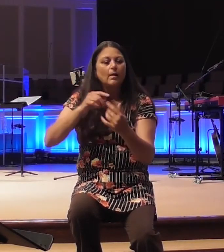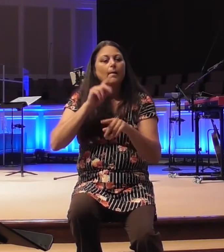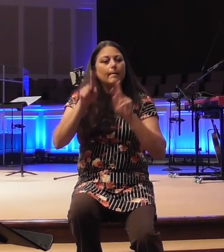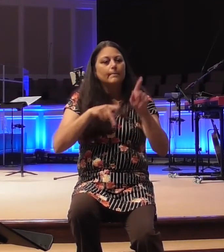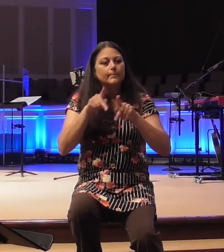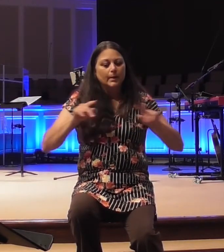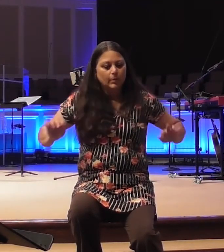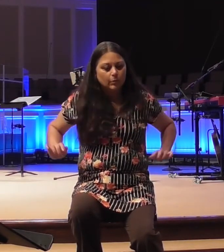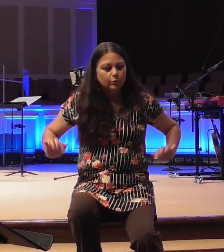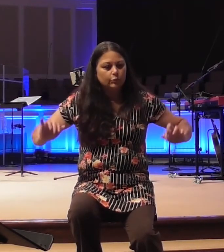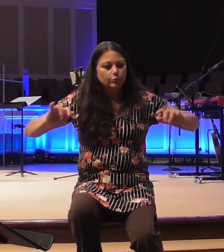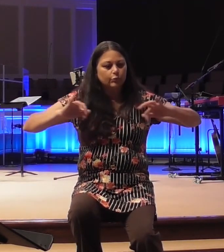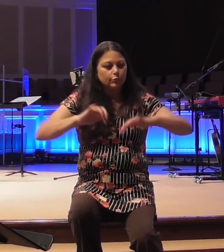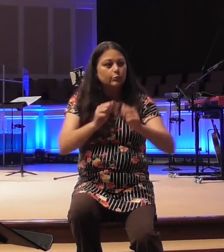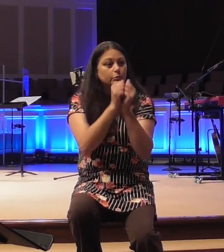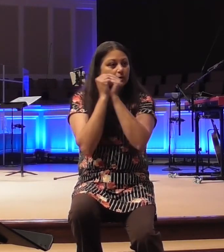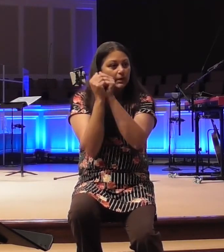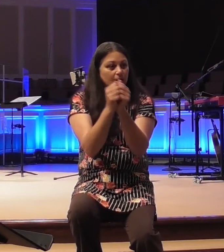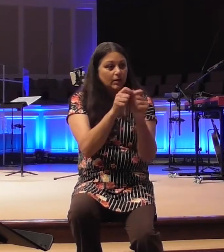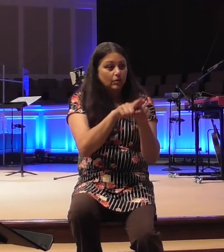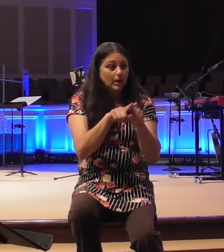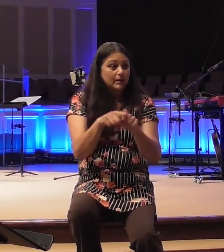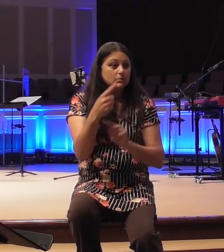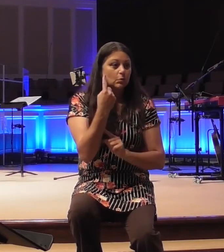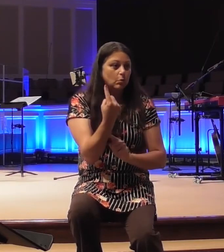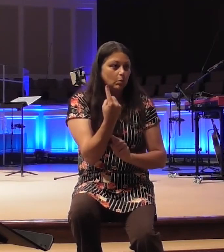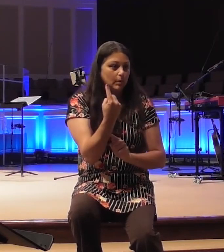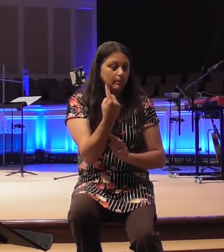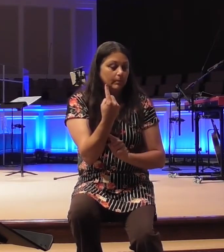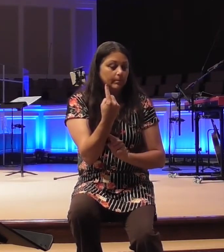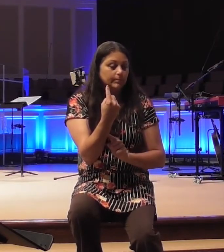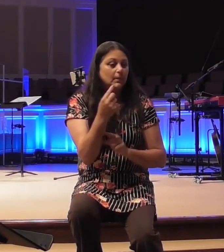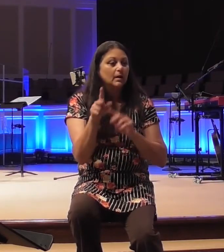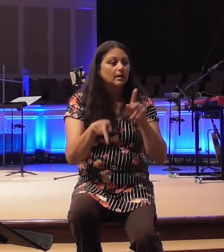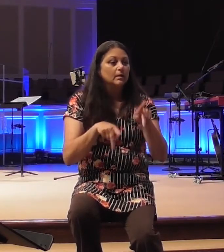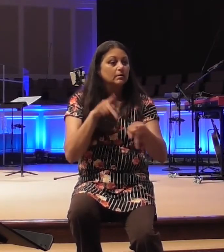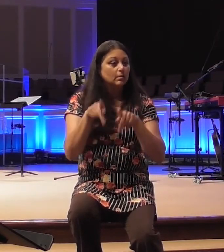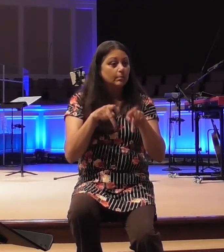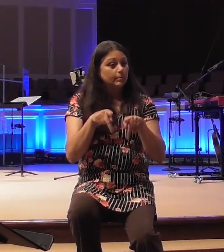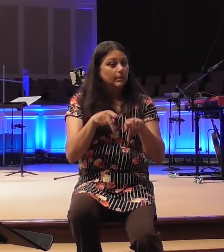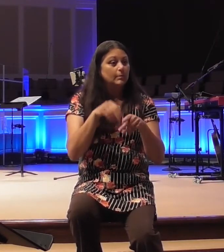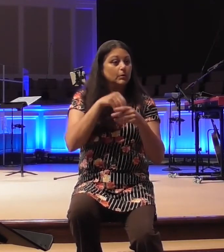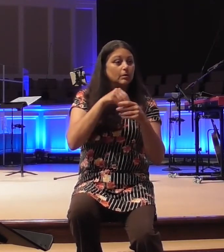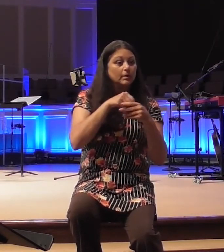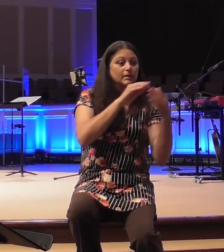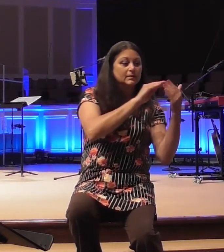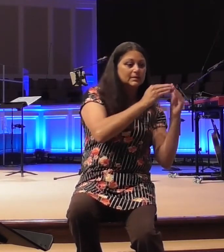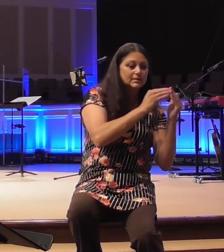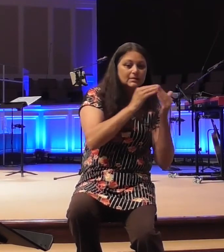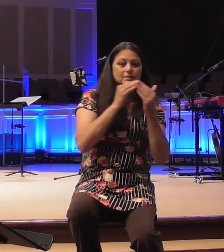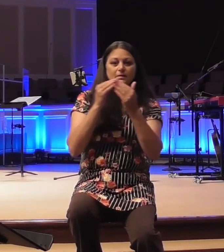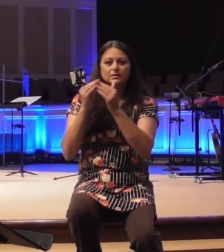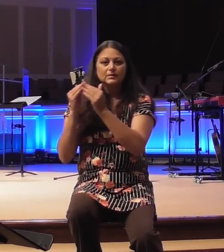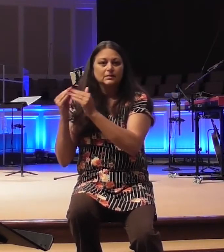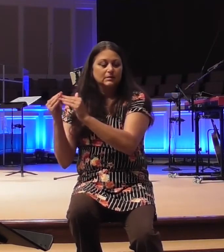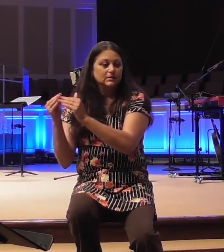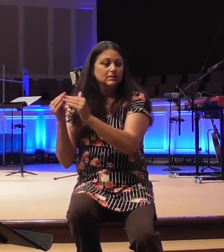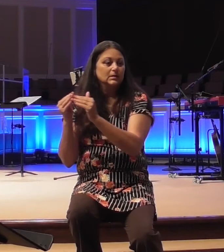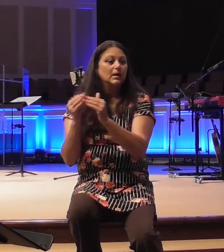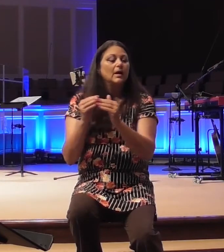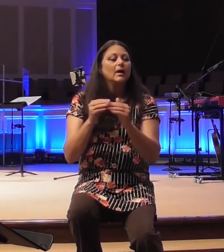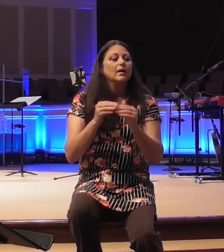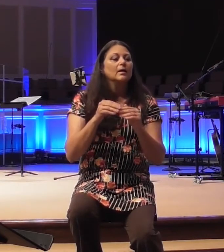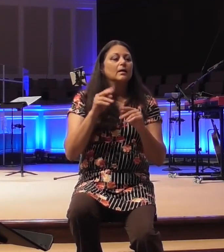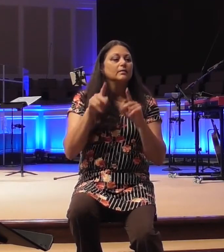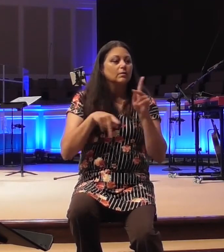up into the last verse of chapter 2, the people are in their cities, and there's this constant impulse with the people of